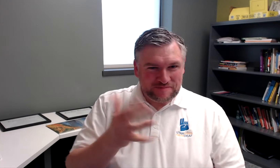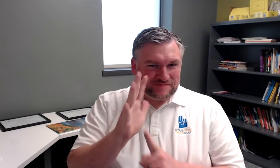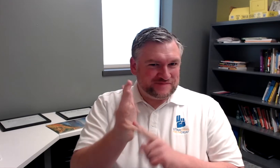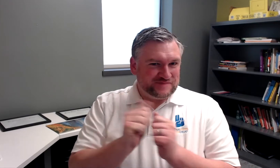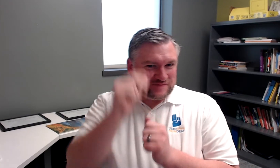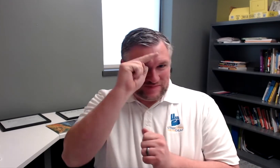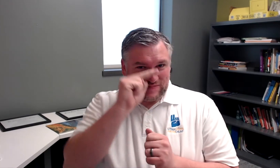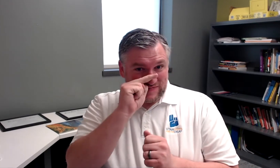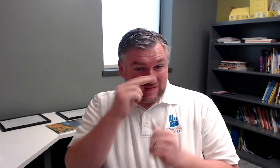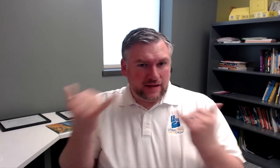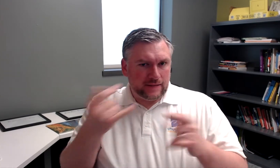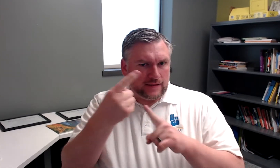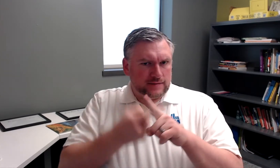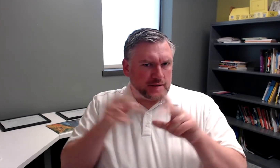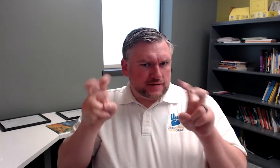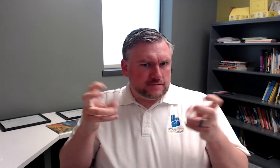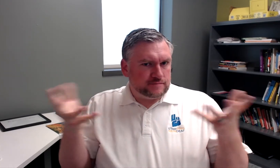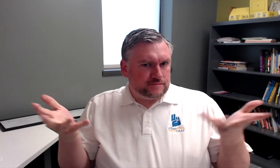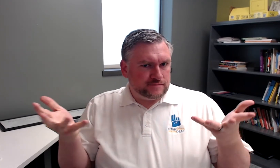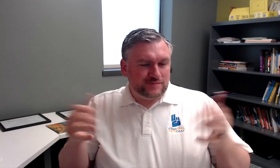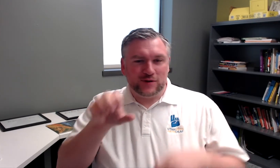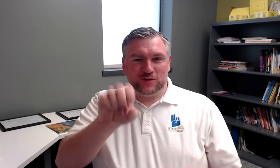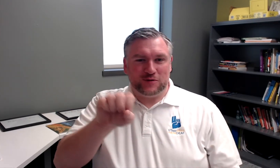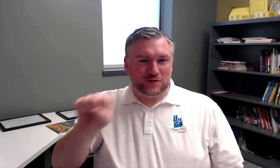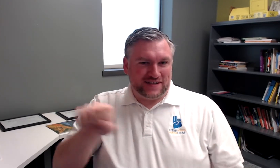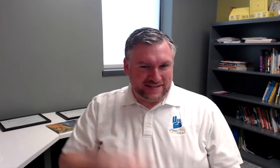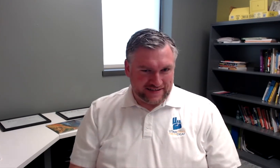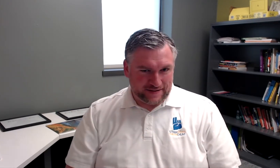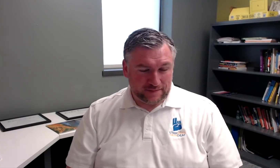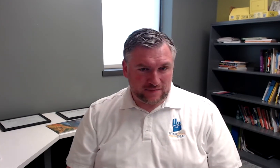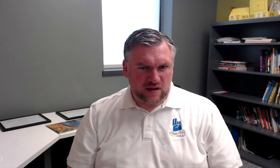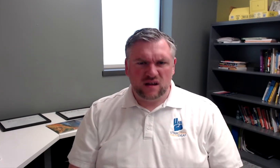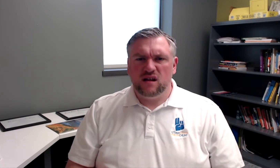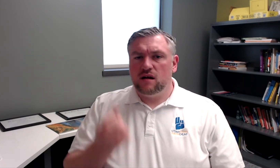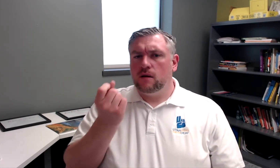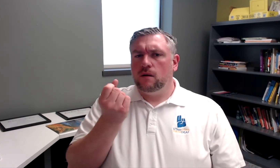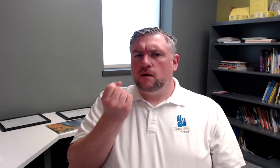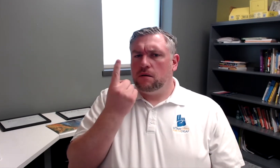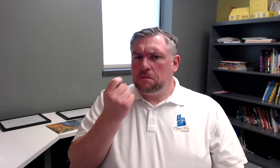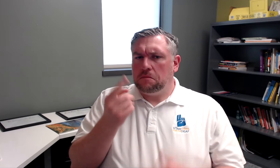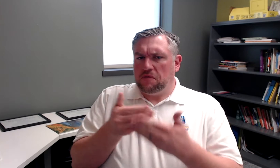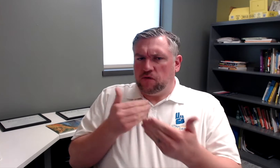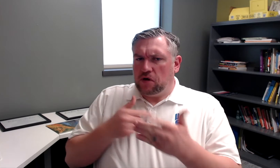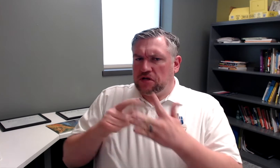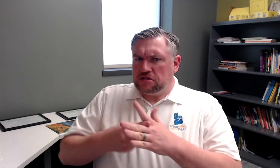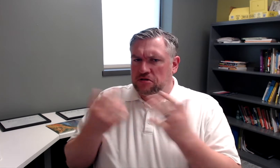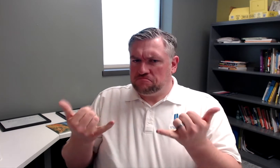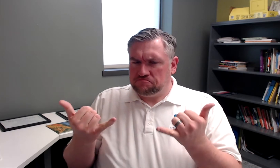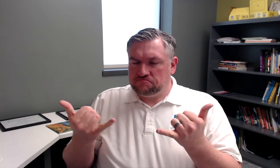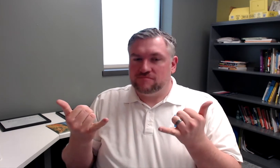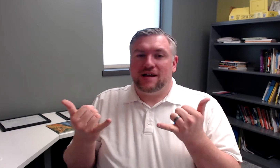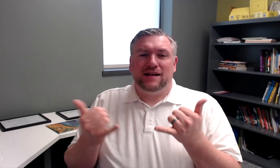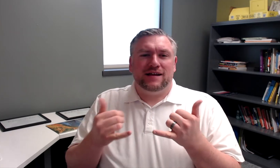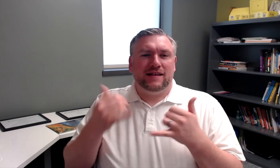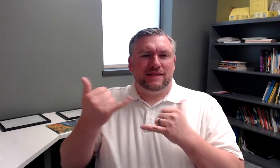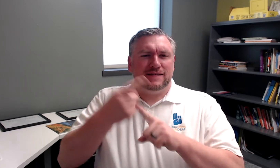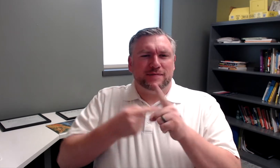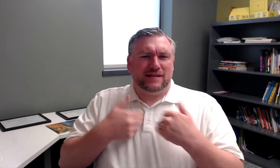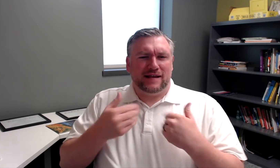Hello, and welcome to 5 Minutes with Nate. This month's topic is social studies. Now, before I start today,